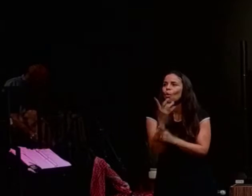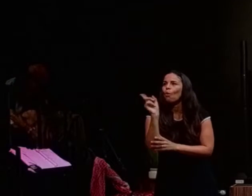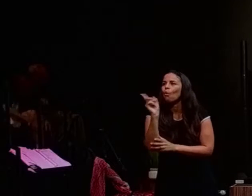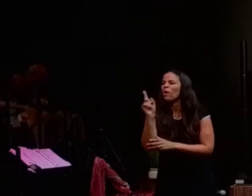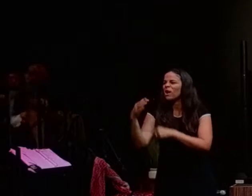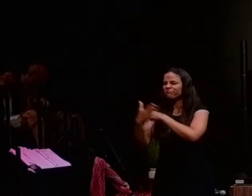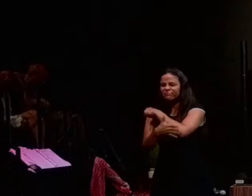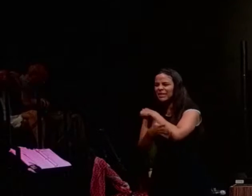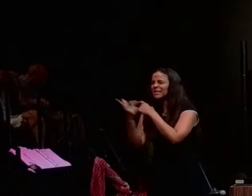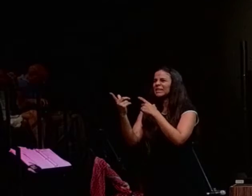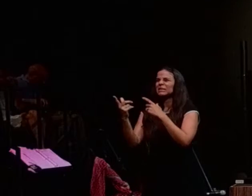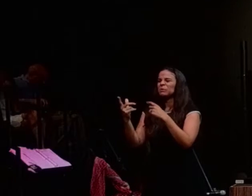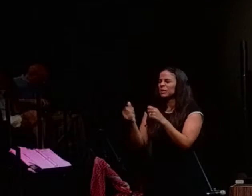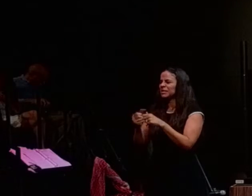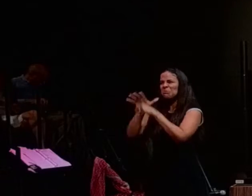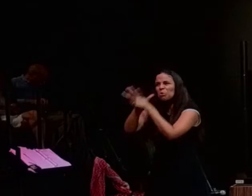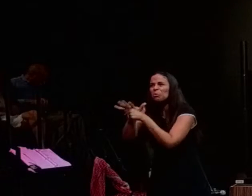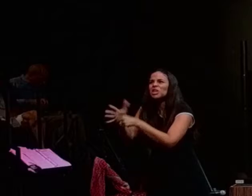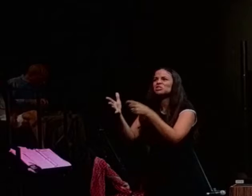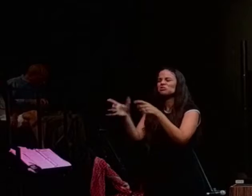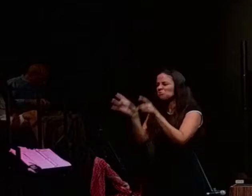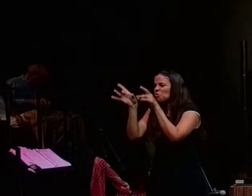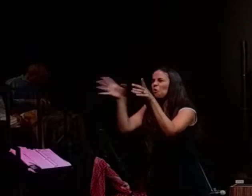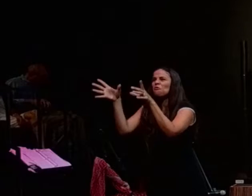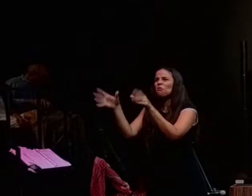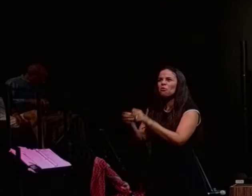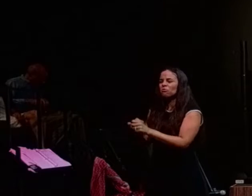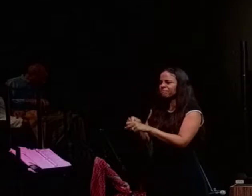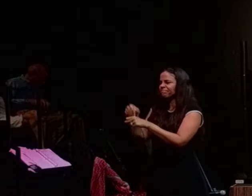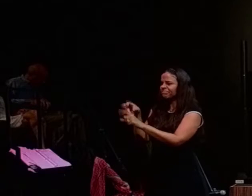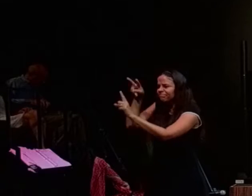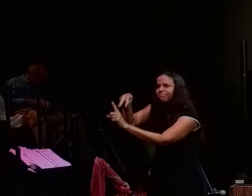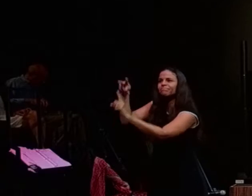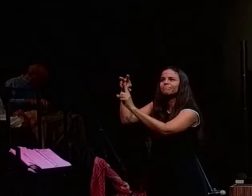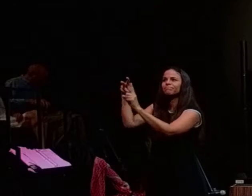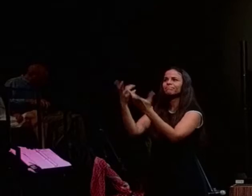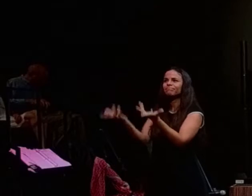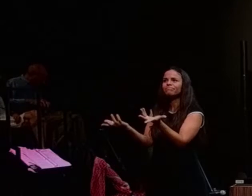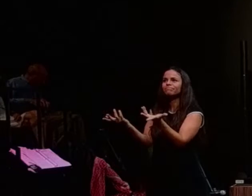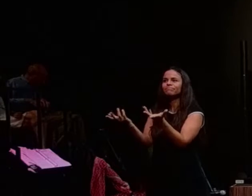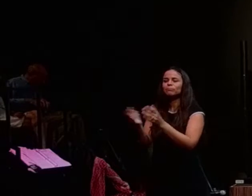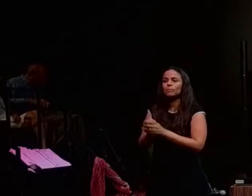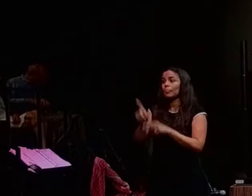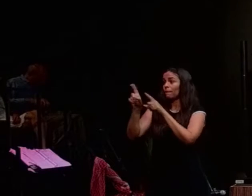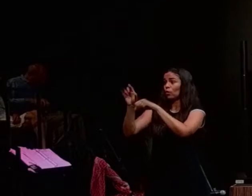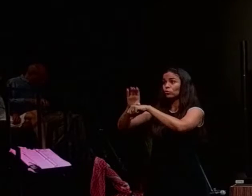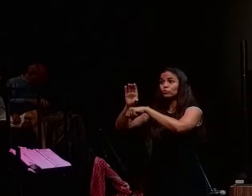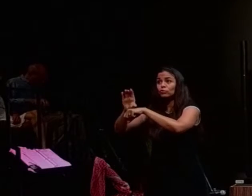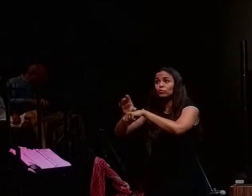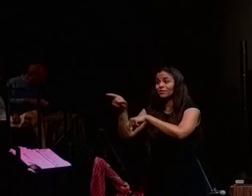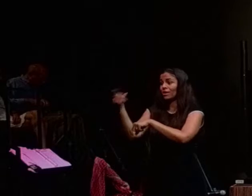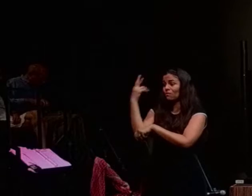the most fires and persecution and hardship. Now, there are Christians around the world today that go to church and